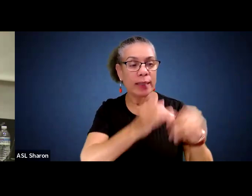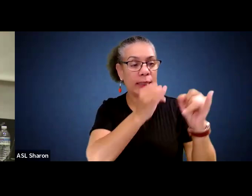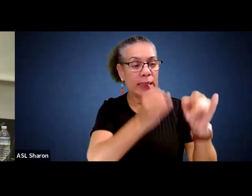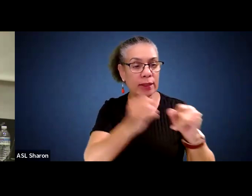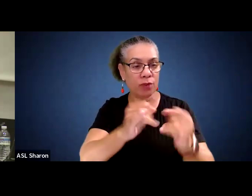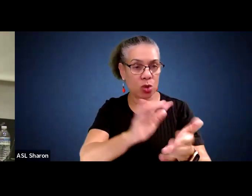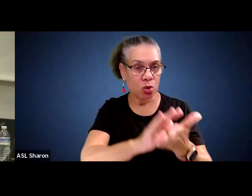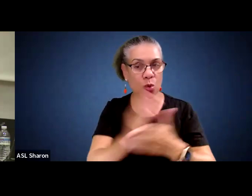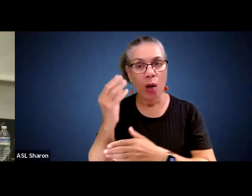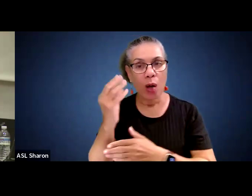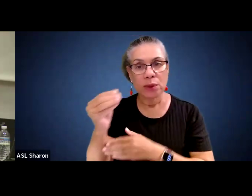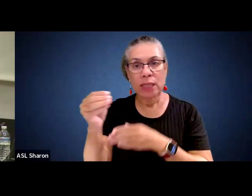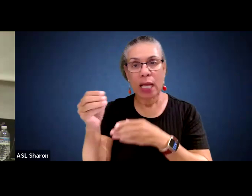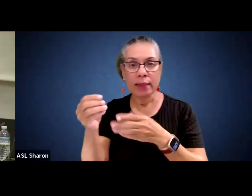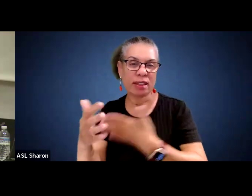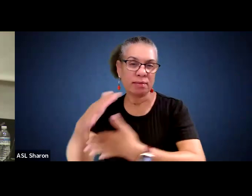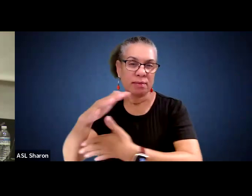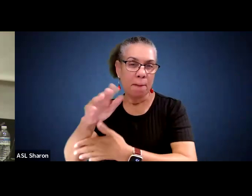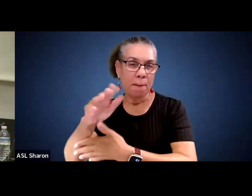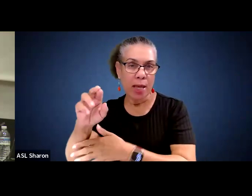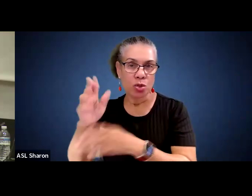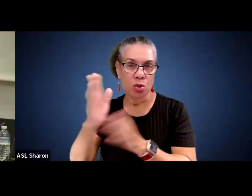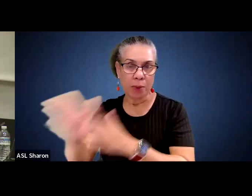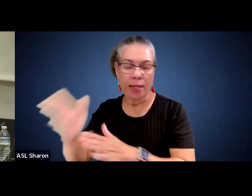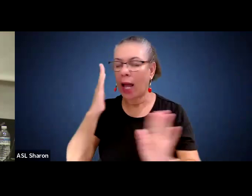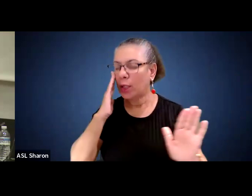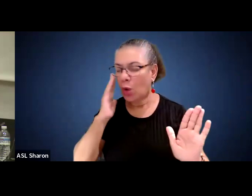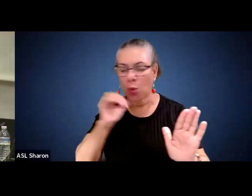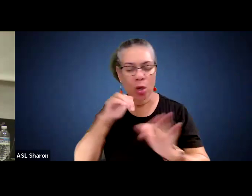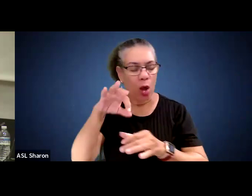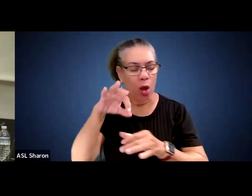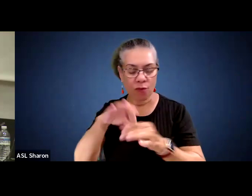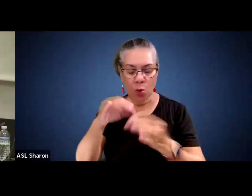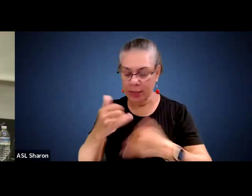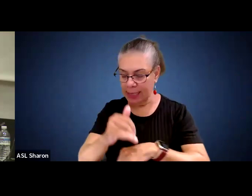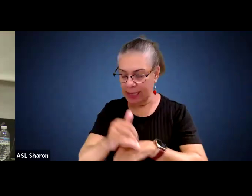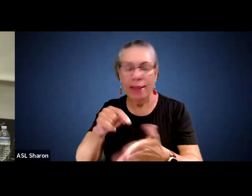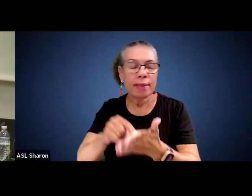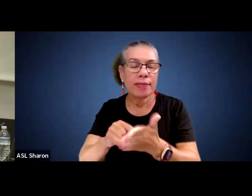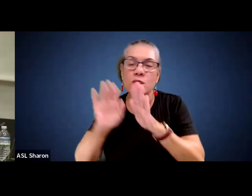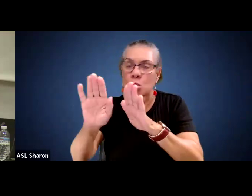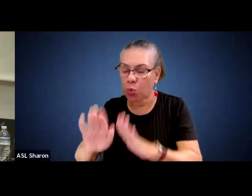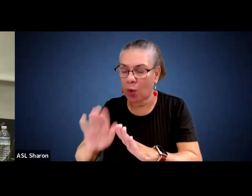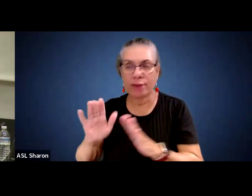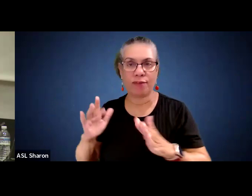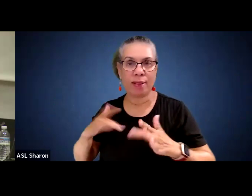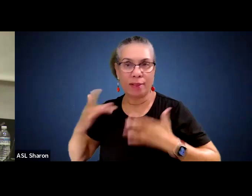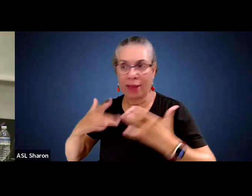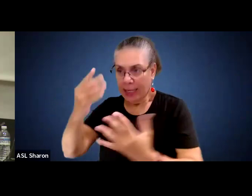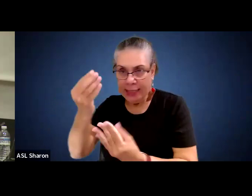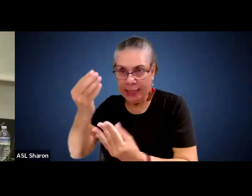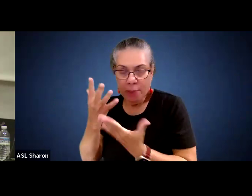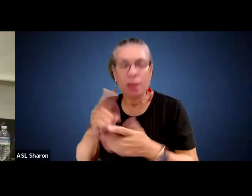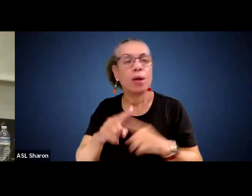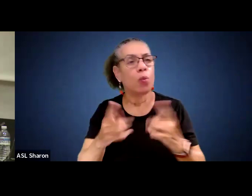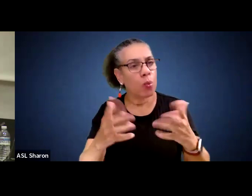plan. So I know we're not voting on this tonight. This is great information and this is exciting. And to your point, like we want to be able to expand high